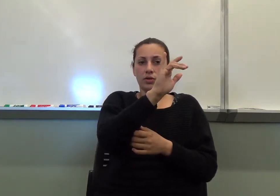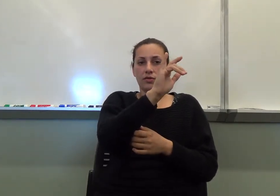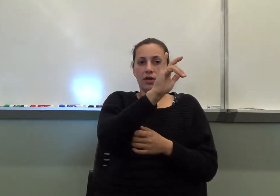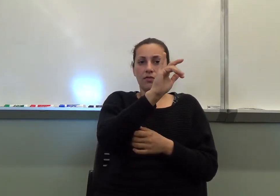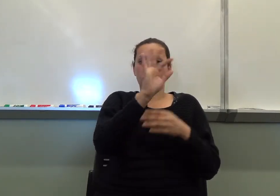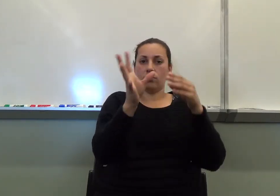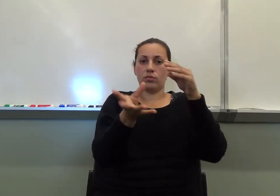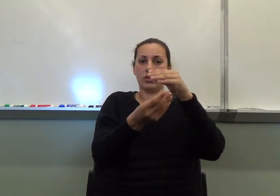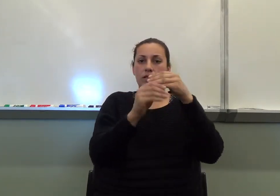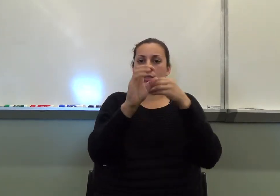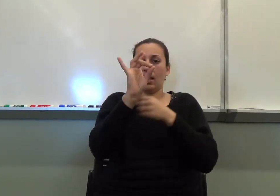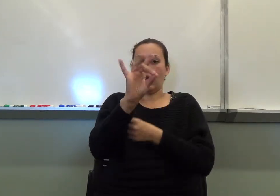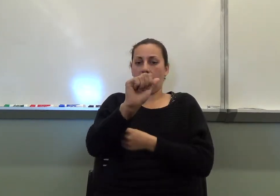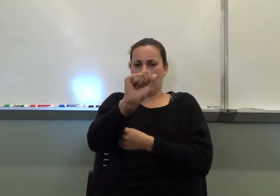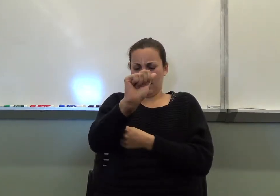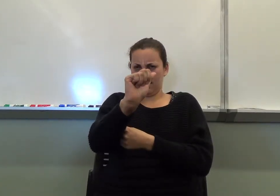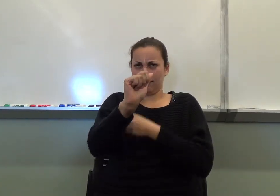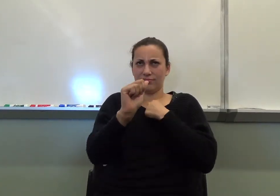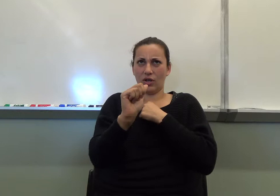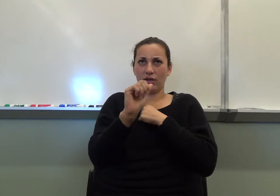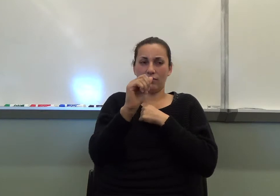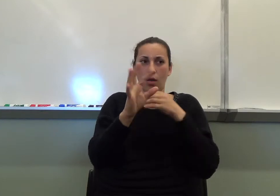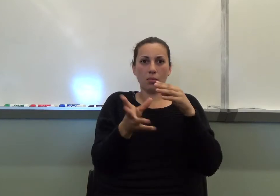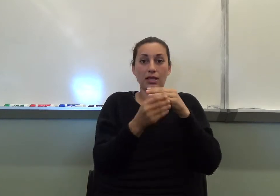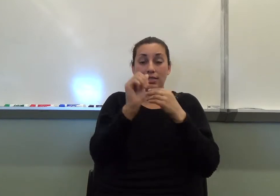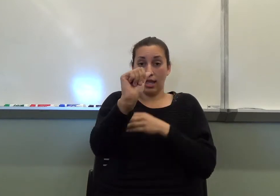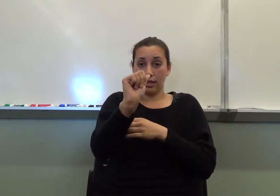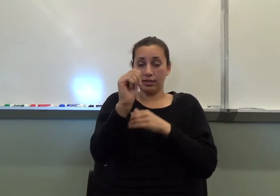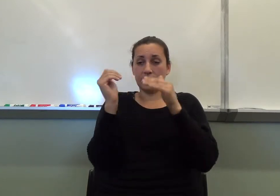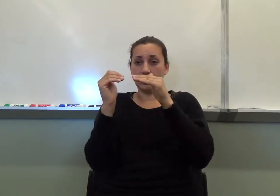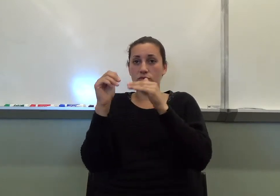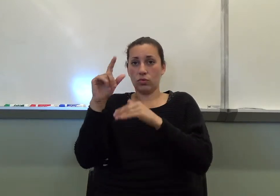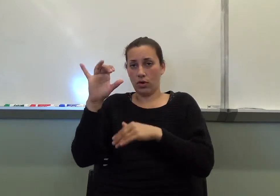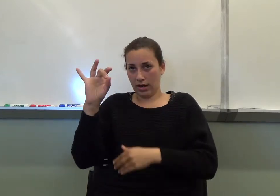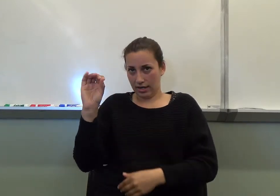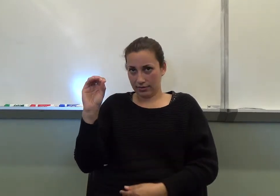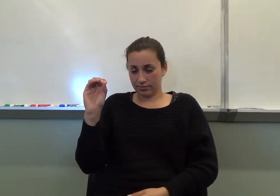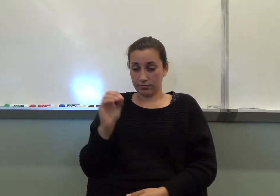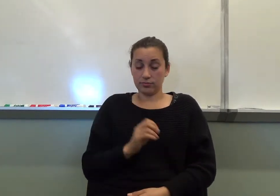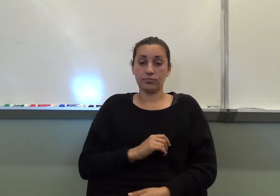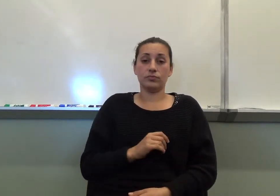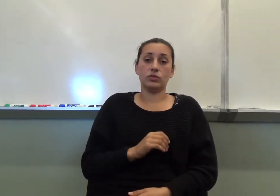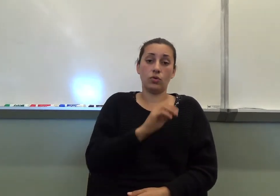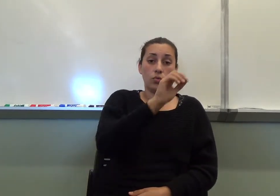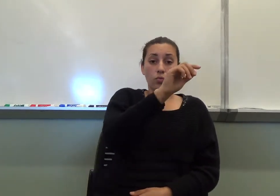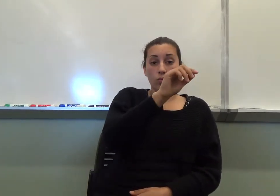180. So if you subtracted 125 from 180,